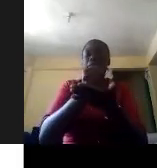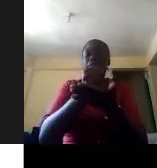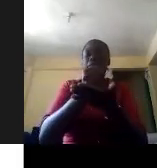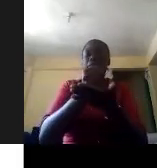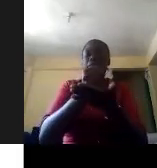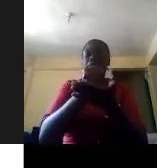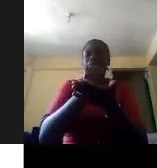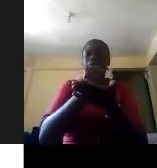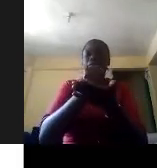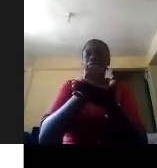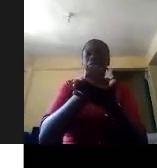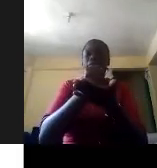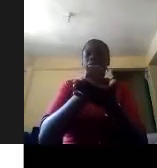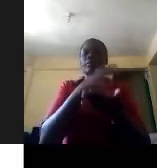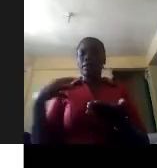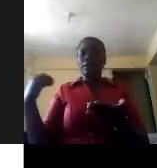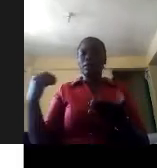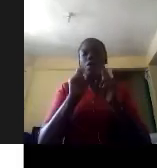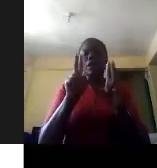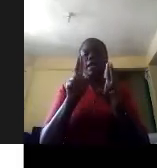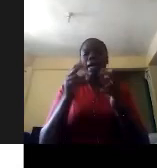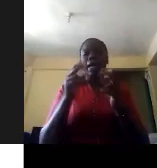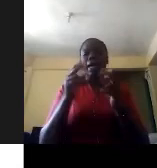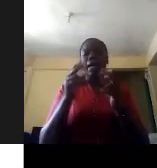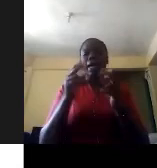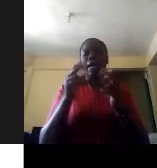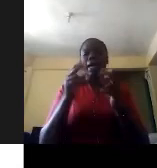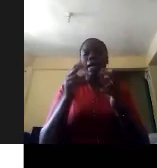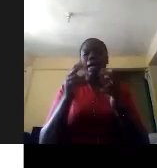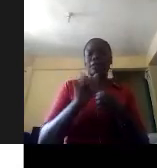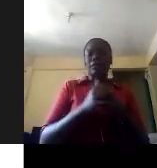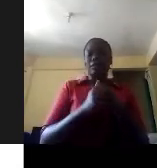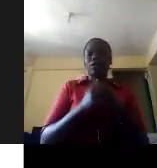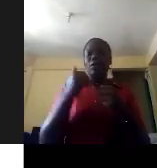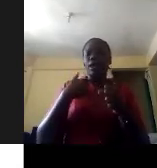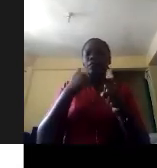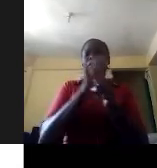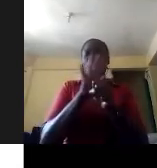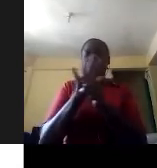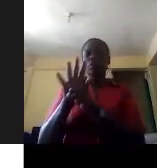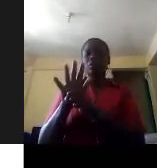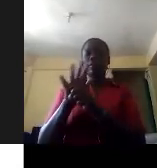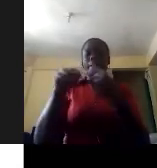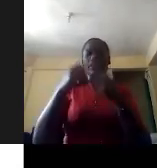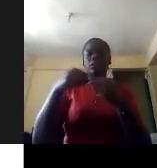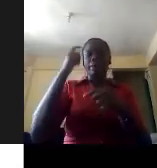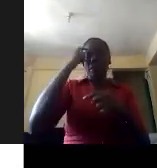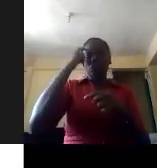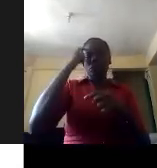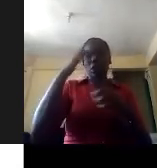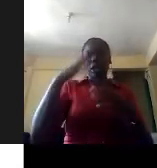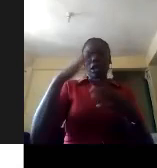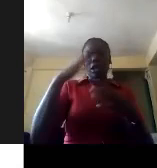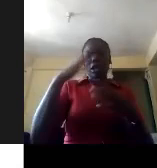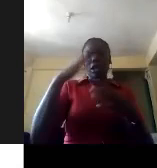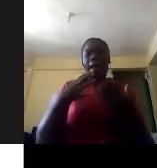And okay, now having said this, there are a lot more other mental health conditions that can affect us.